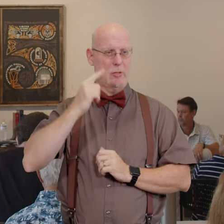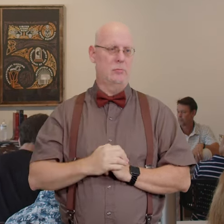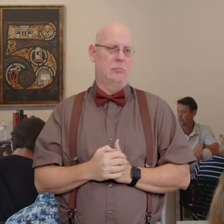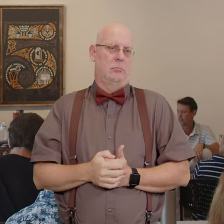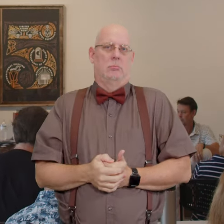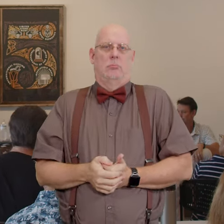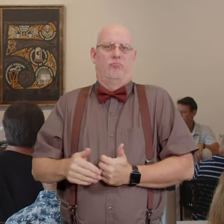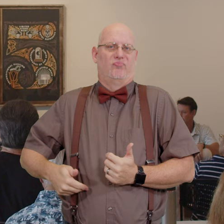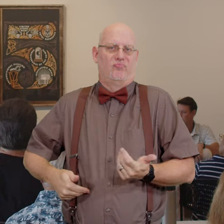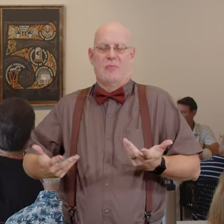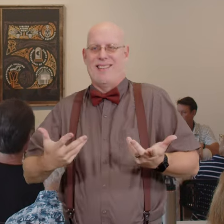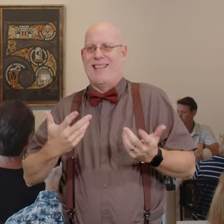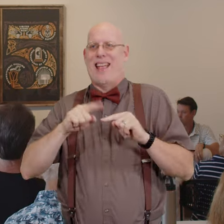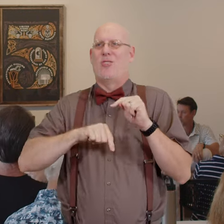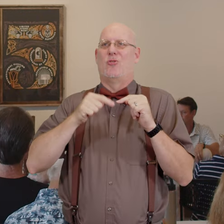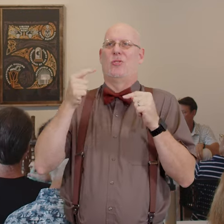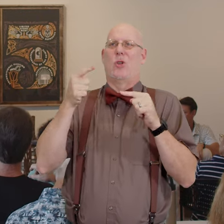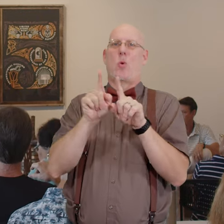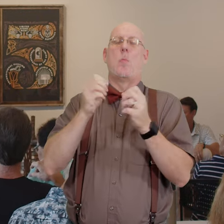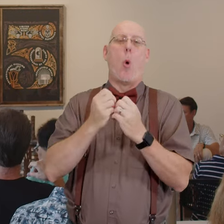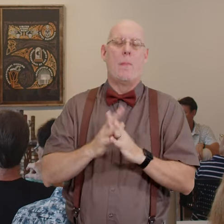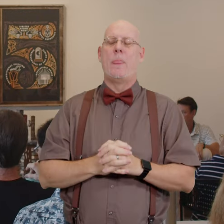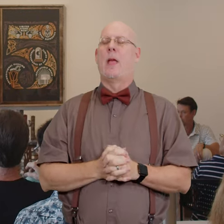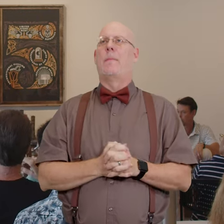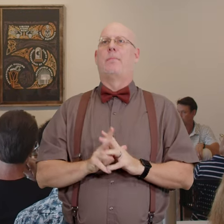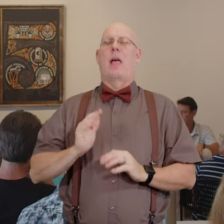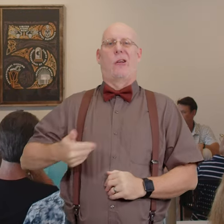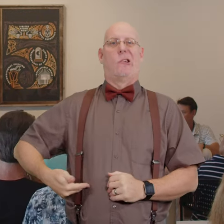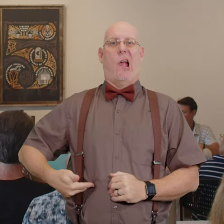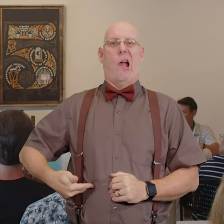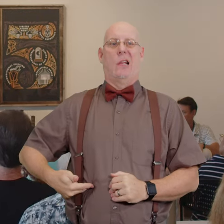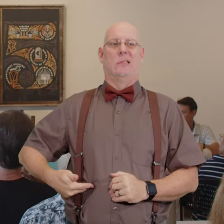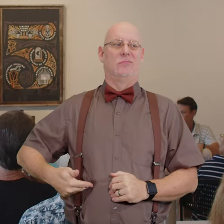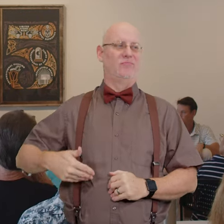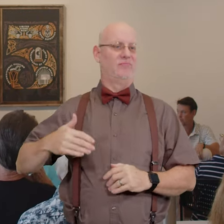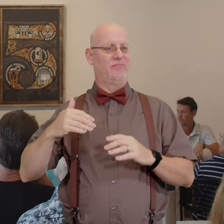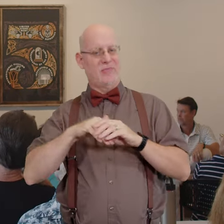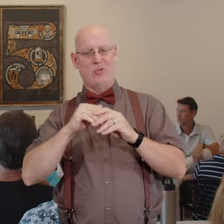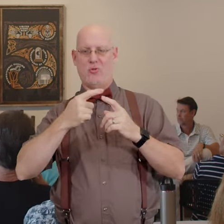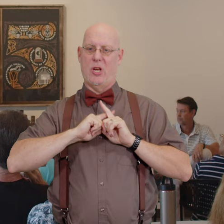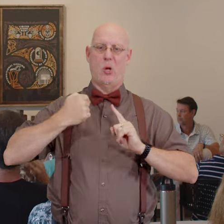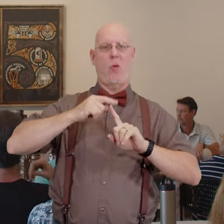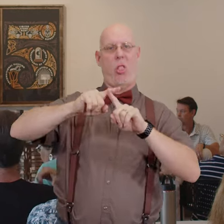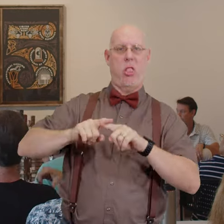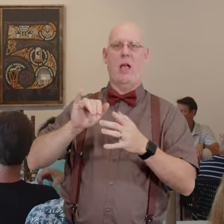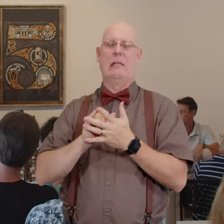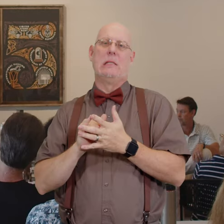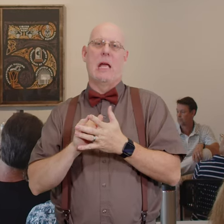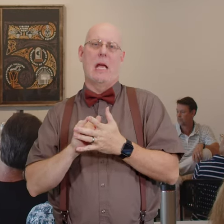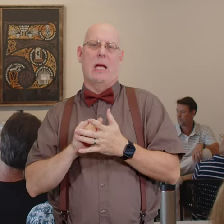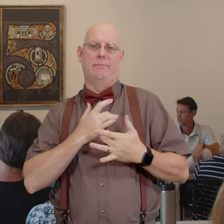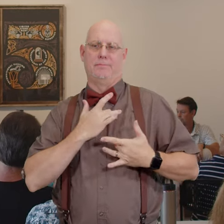intuition. Well, that's the, and I couldn't agree more. I think that we, our gut, even in Christianity, oftentimes we rely on